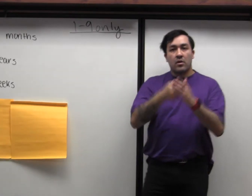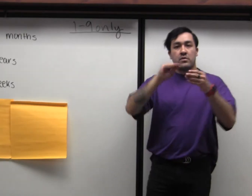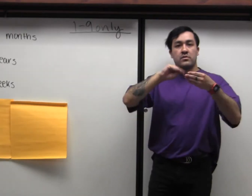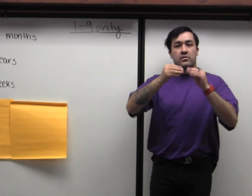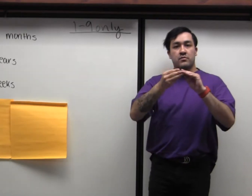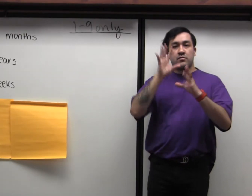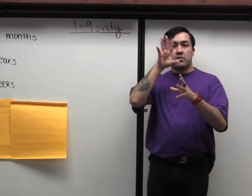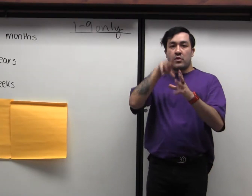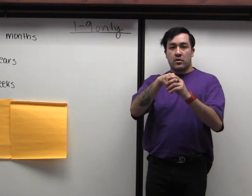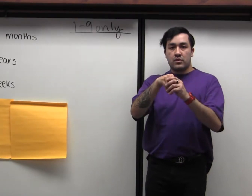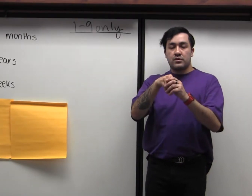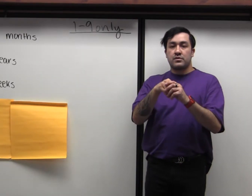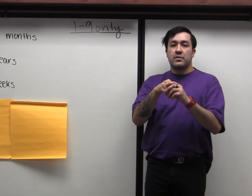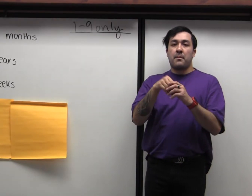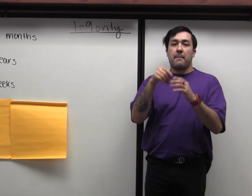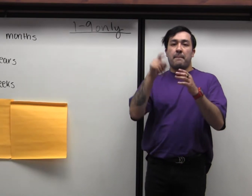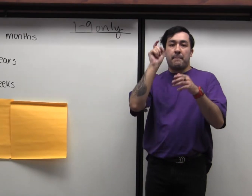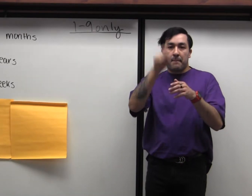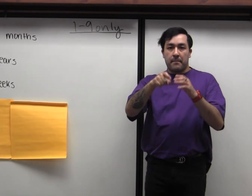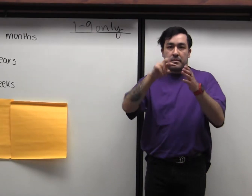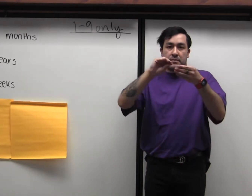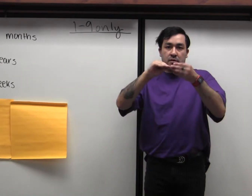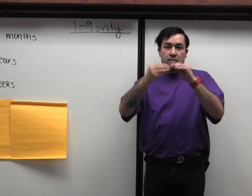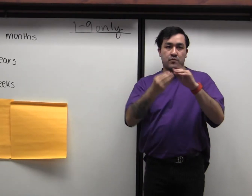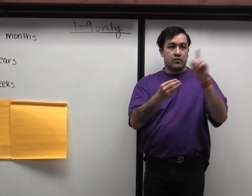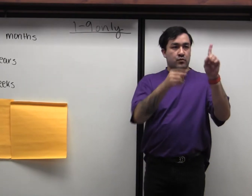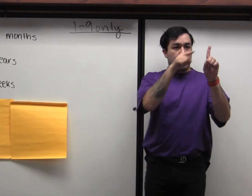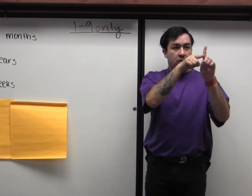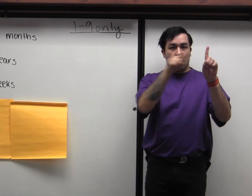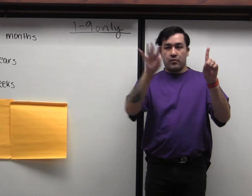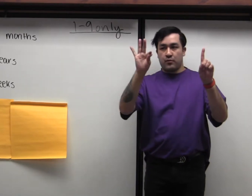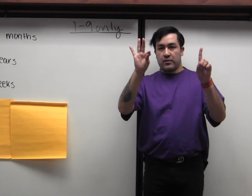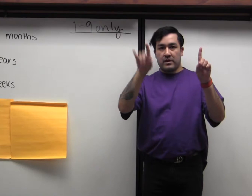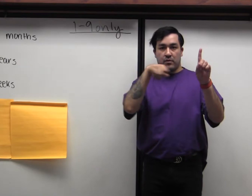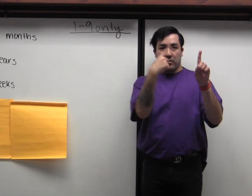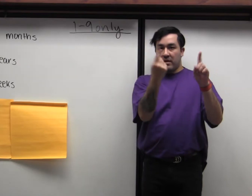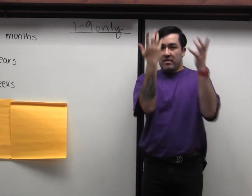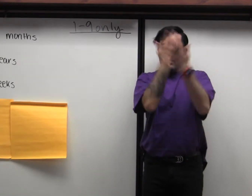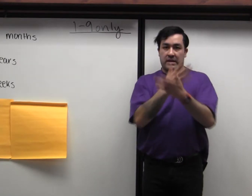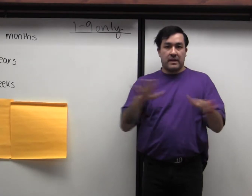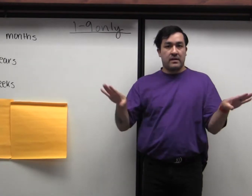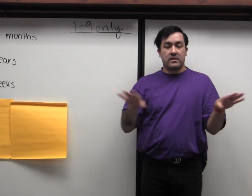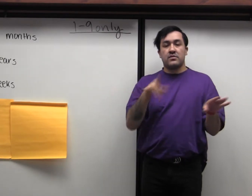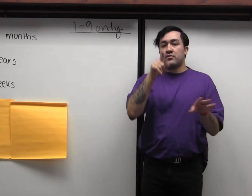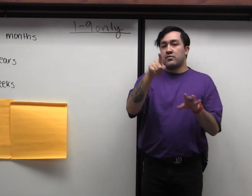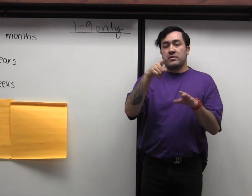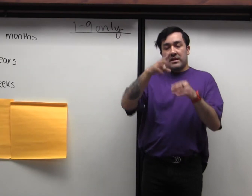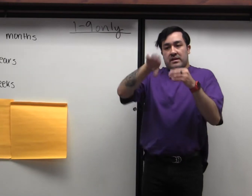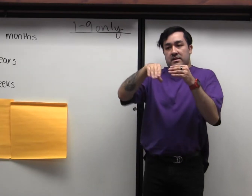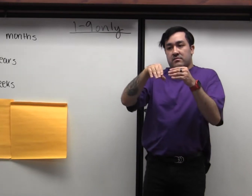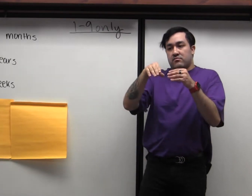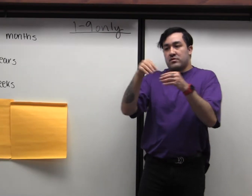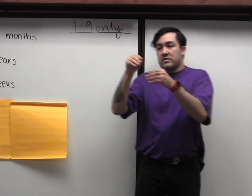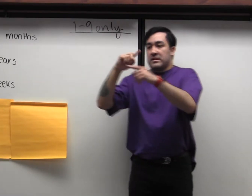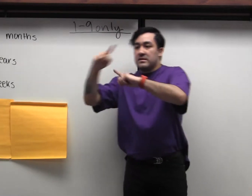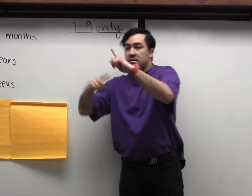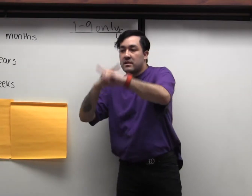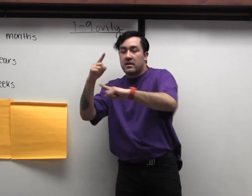all of these numerical incorporations that we're going to go over only work with numbers 1 through 9, and that's it. So you